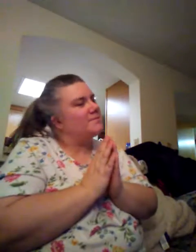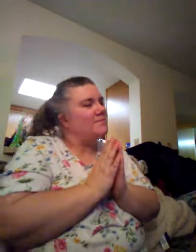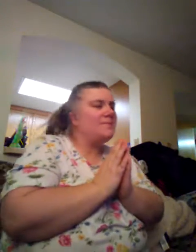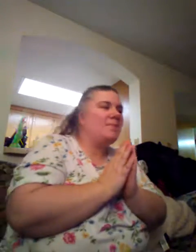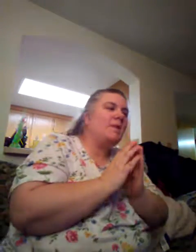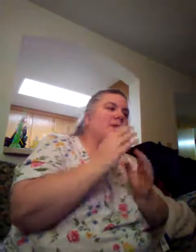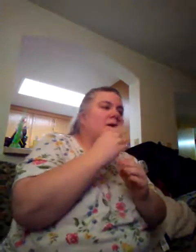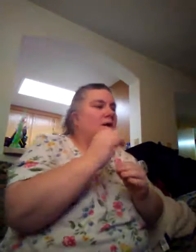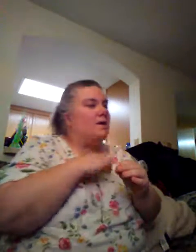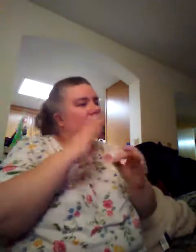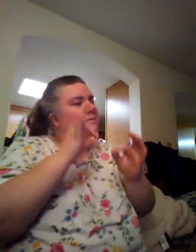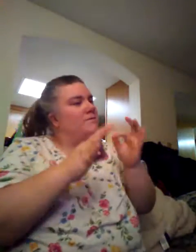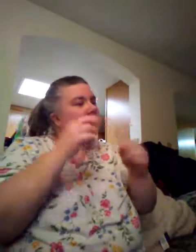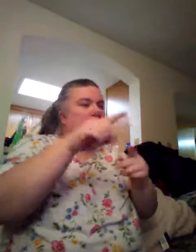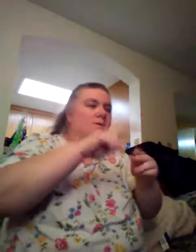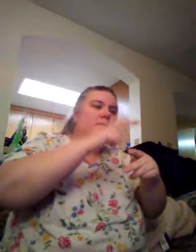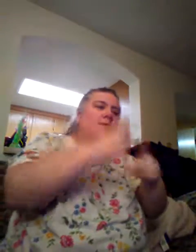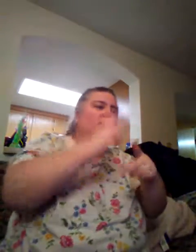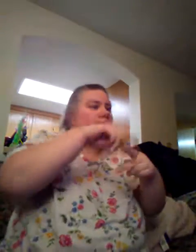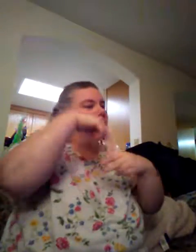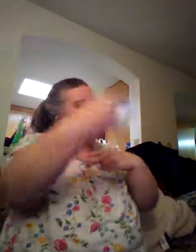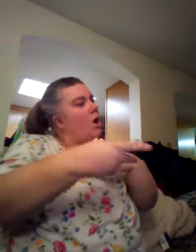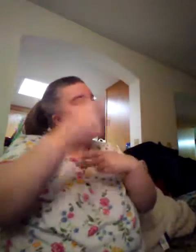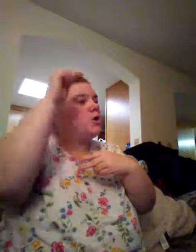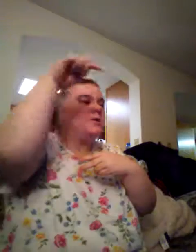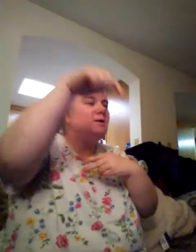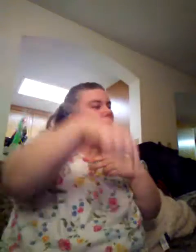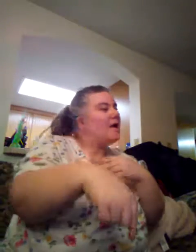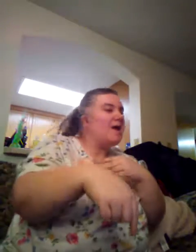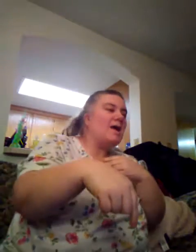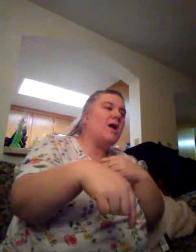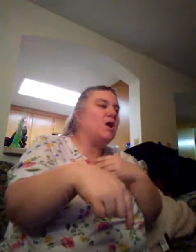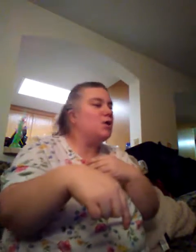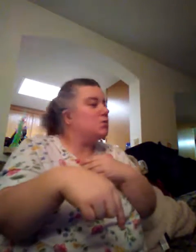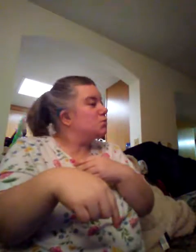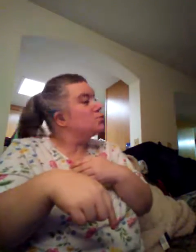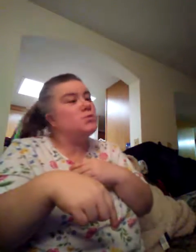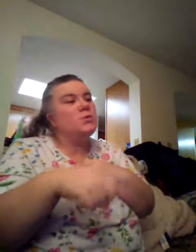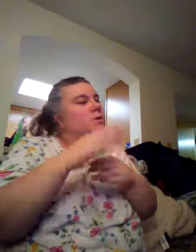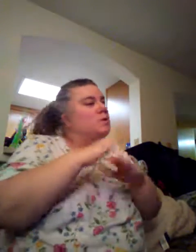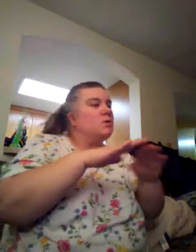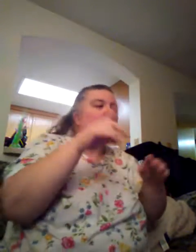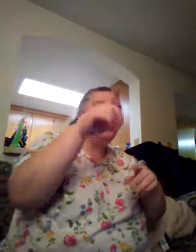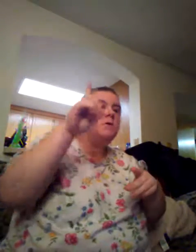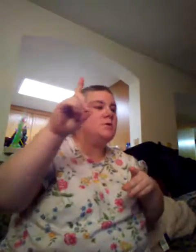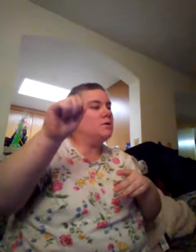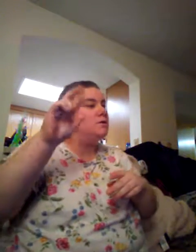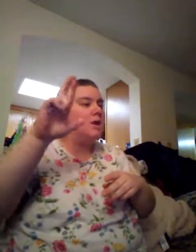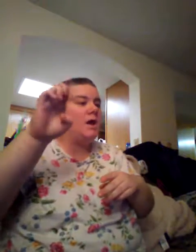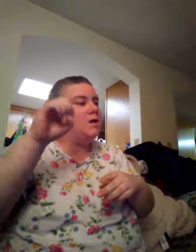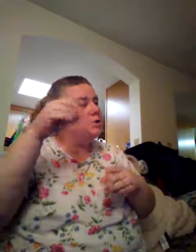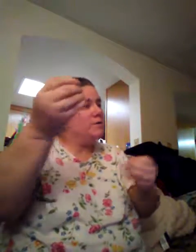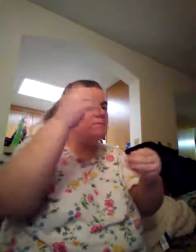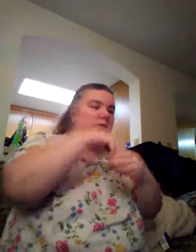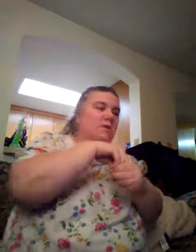And if you keep falling down. Don't you dare give